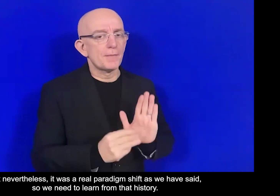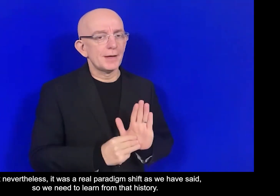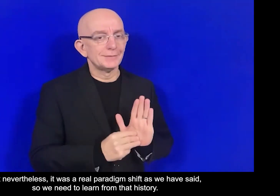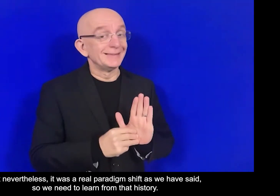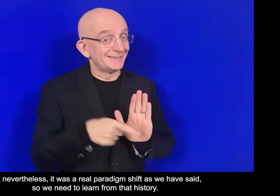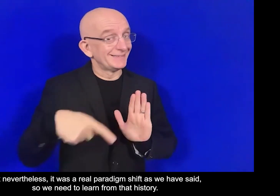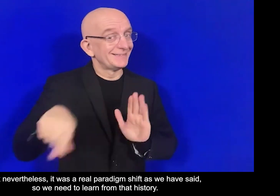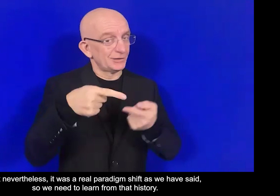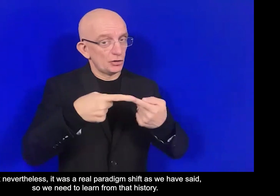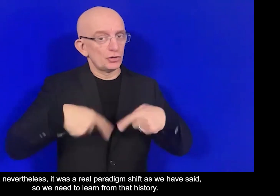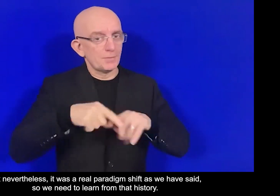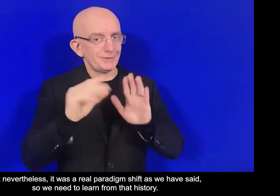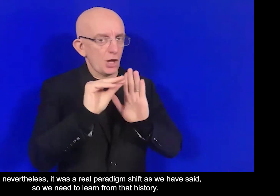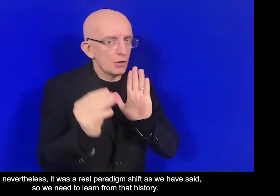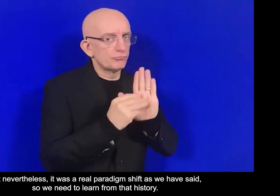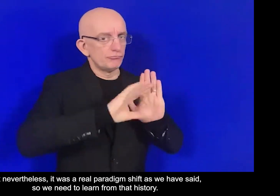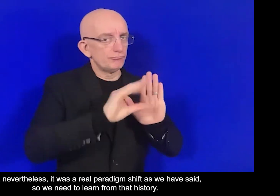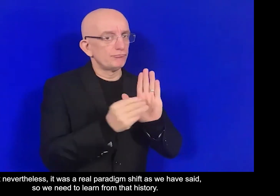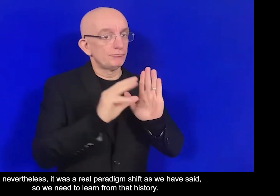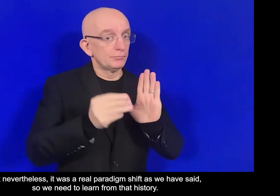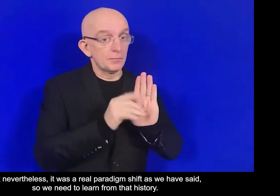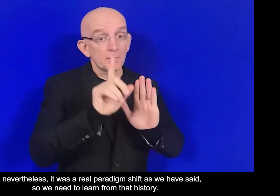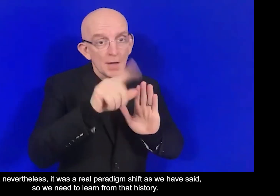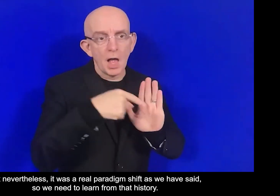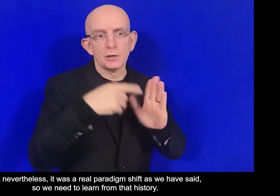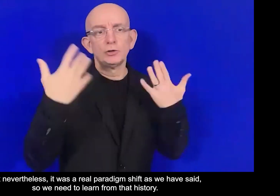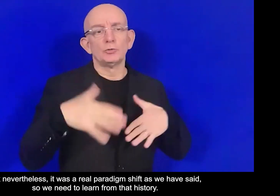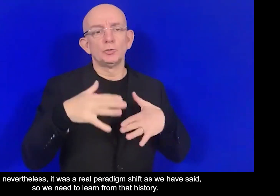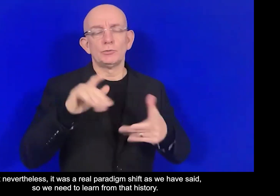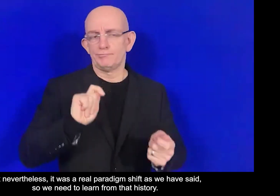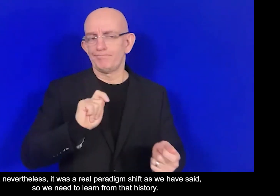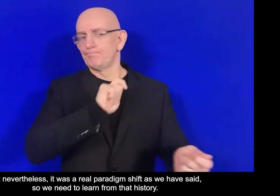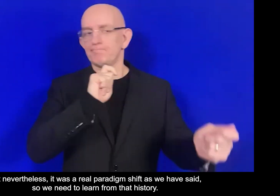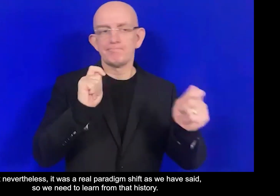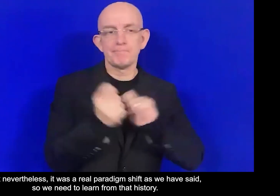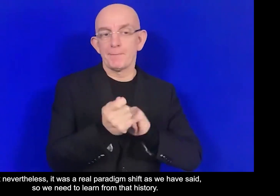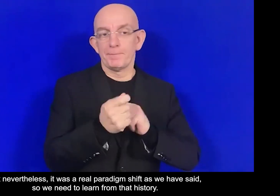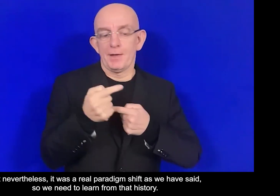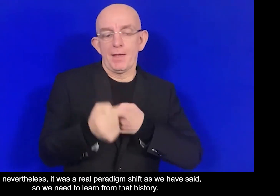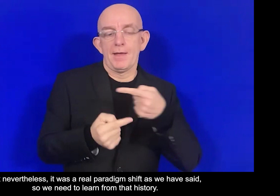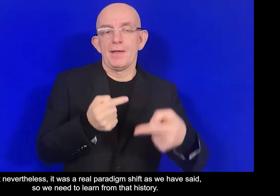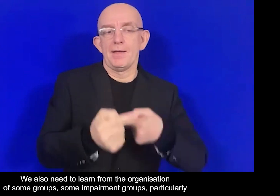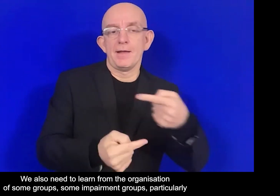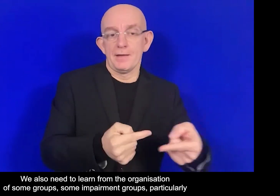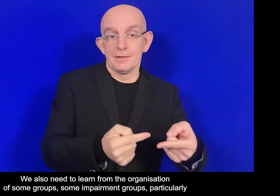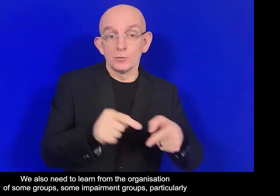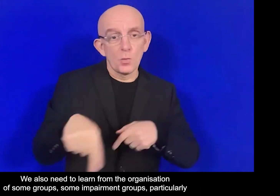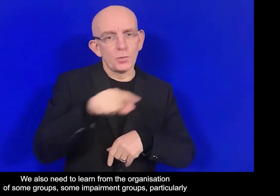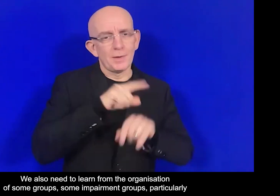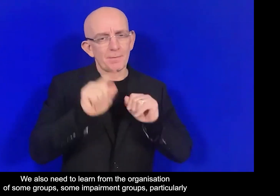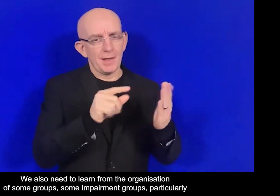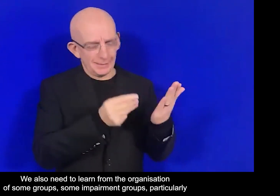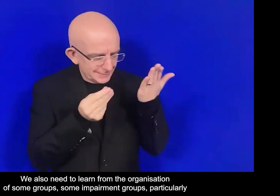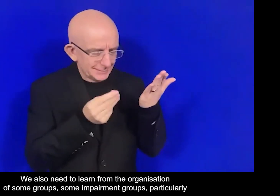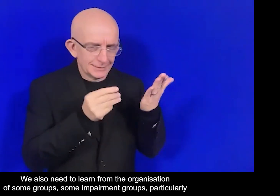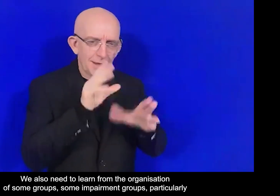nevertheless, it was a real paradigm shift, as we've said. So we need to learn from that history. We also need to learn